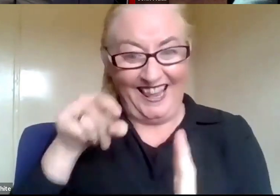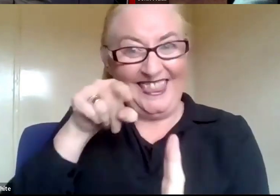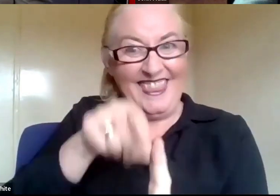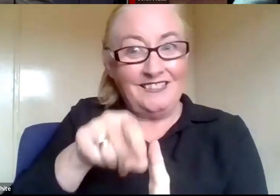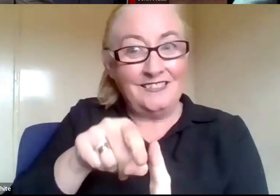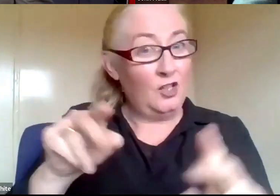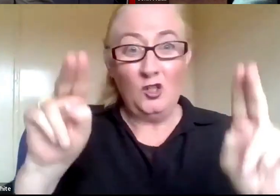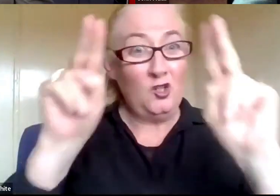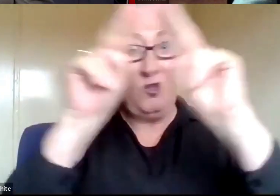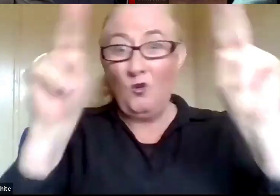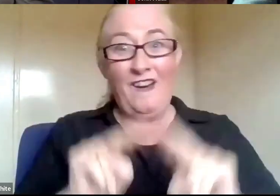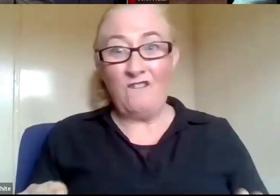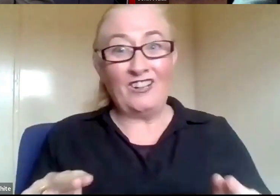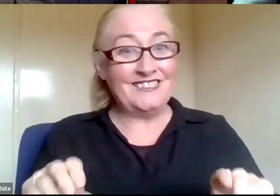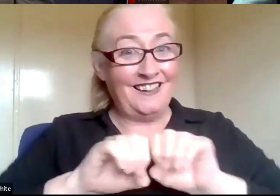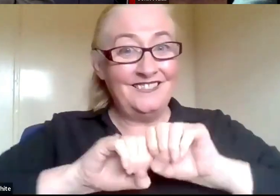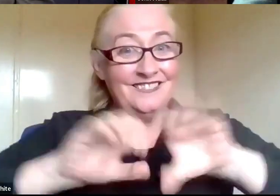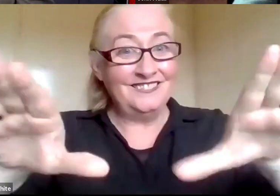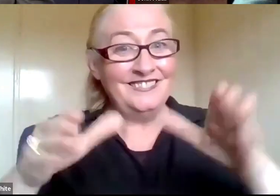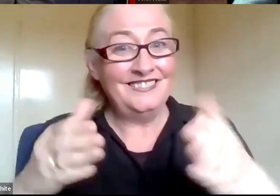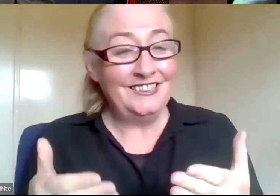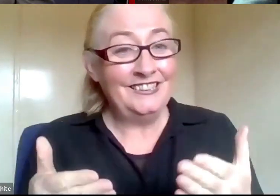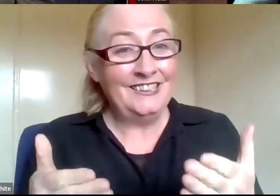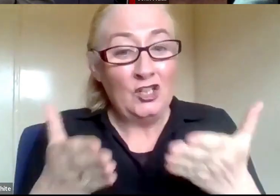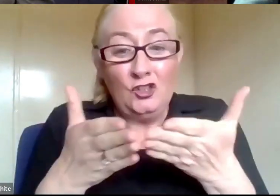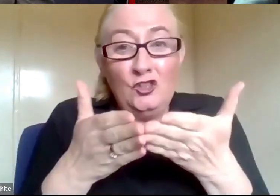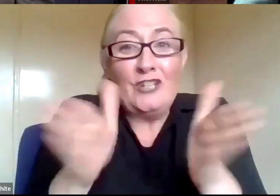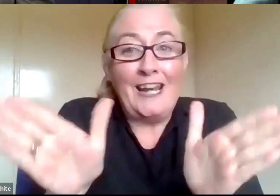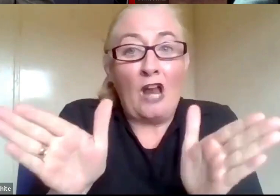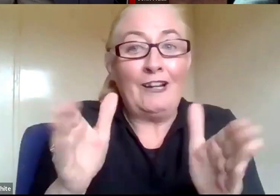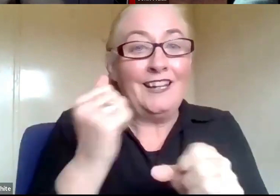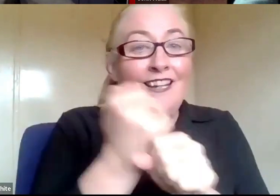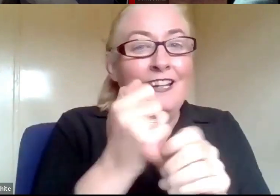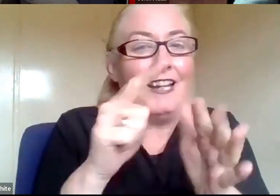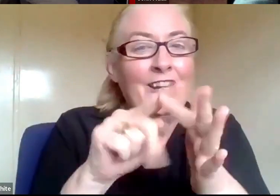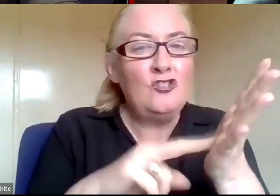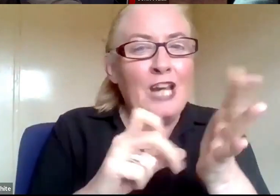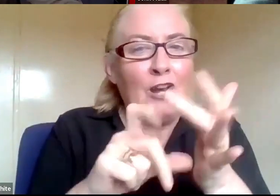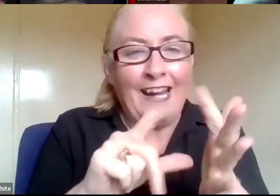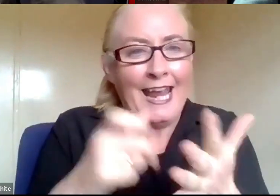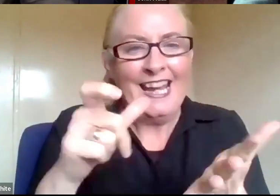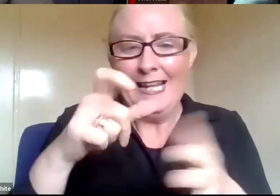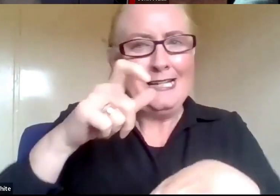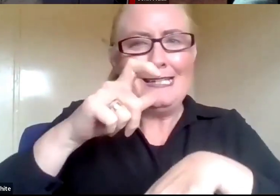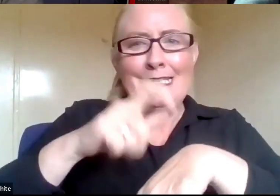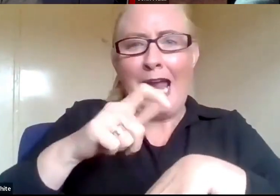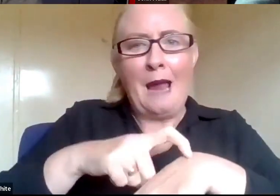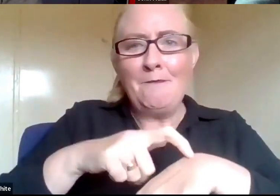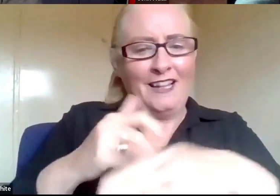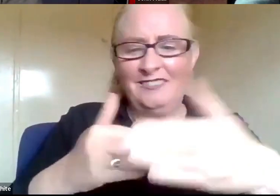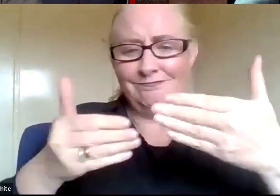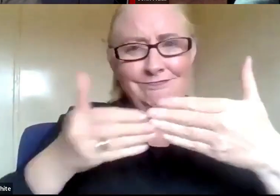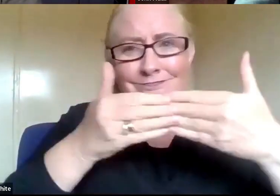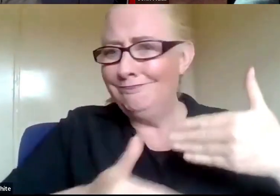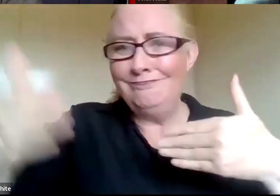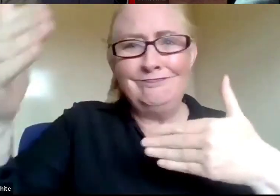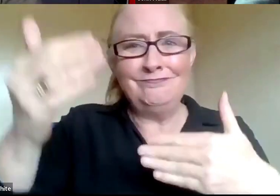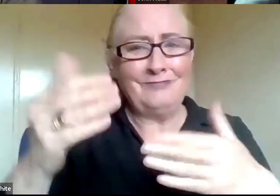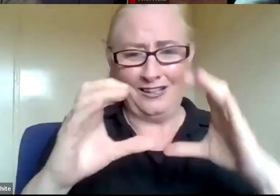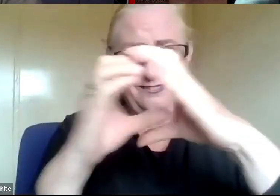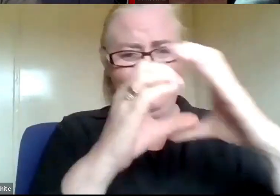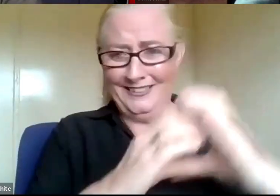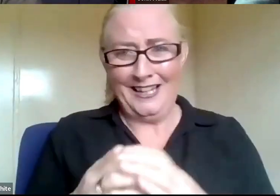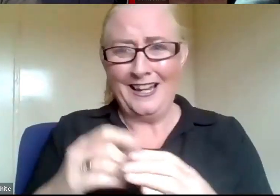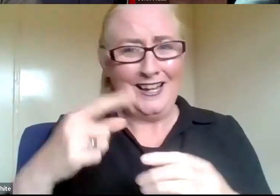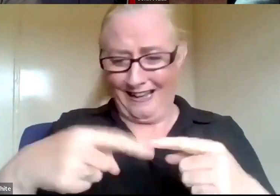generic, it is timeless. Truth doesn't rust. It's not a